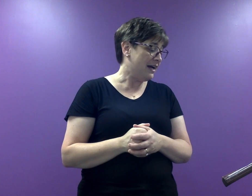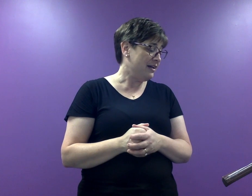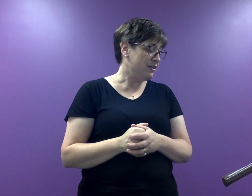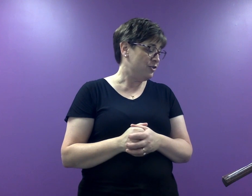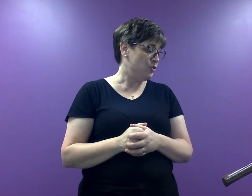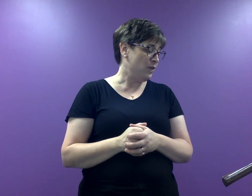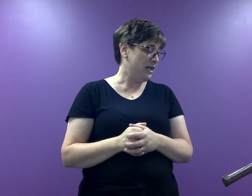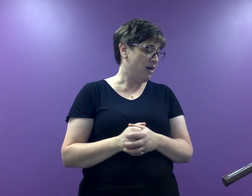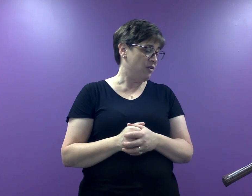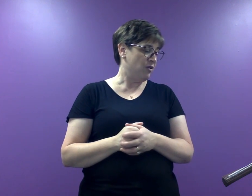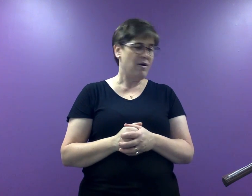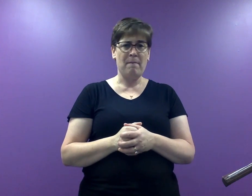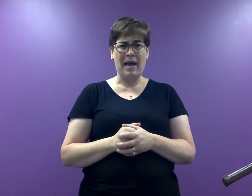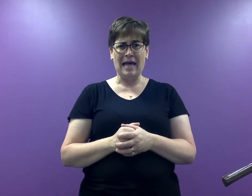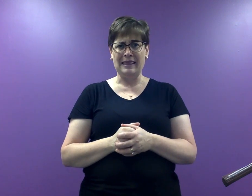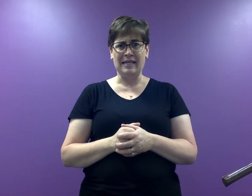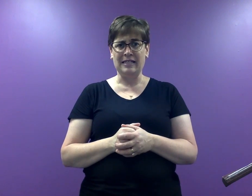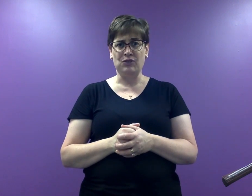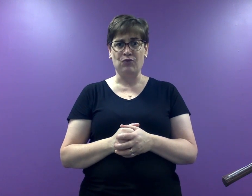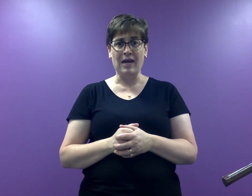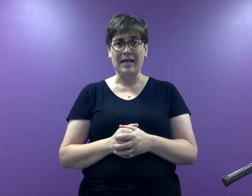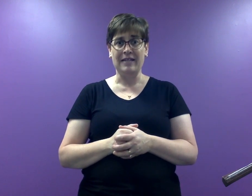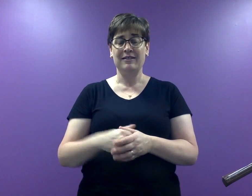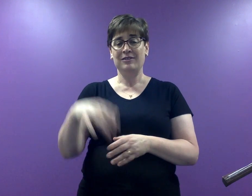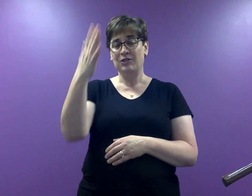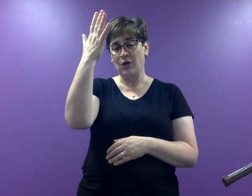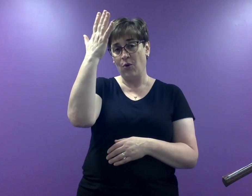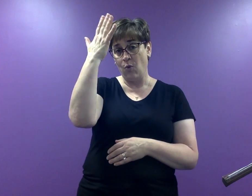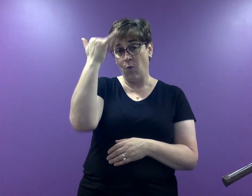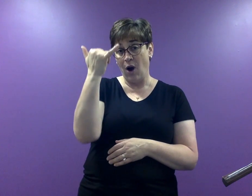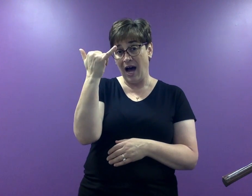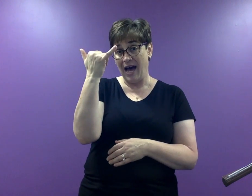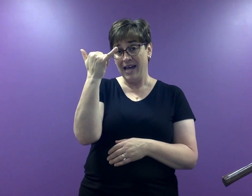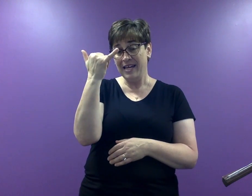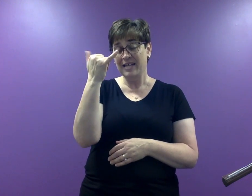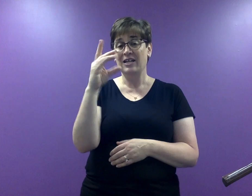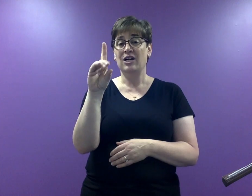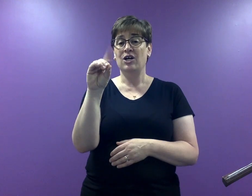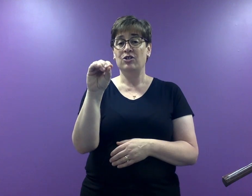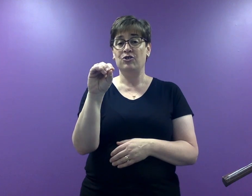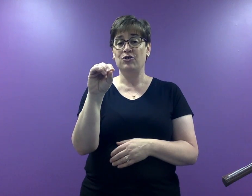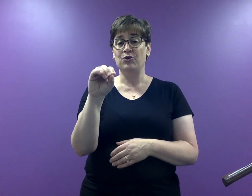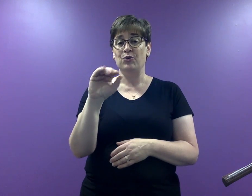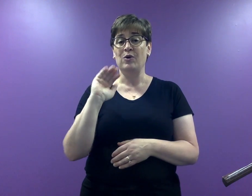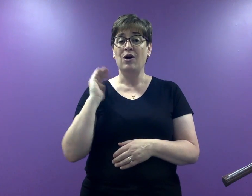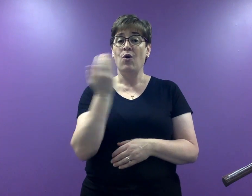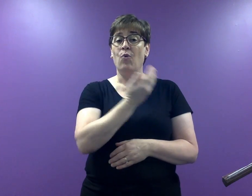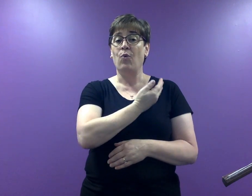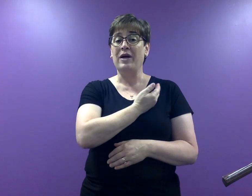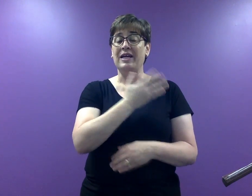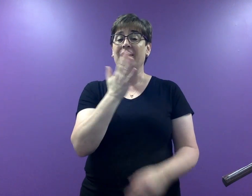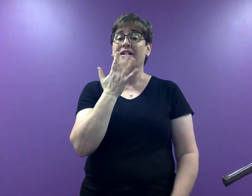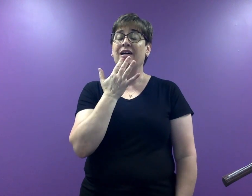Why do we color mad things red? So why do we